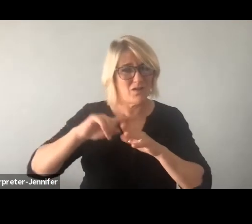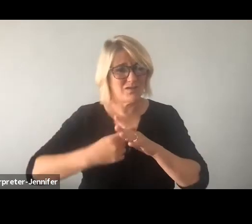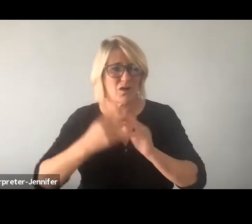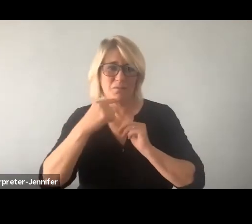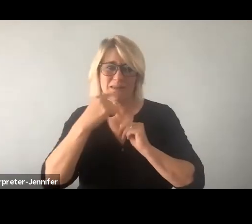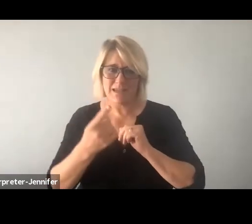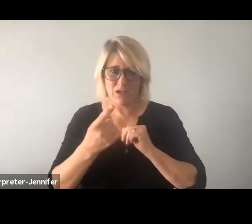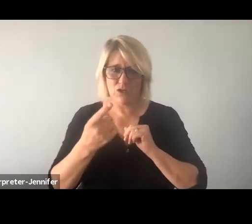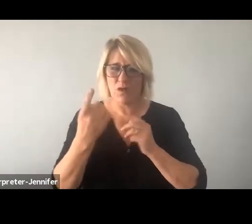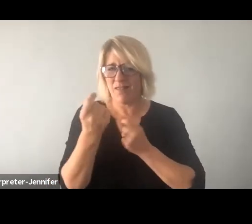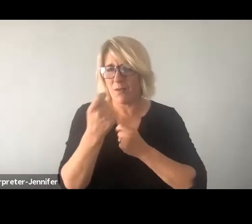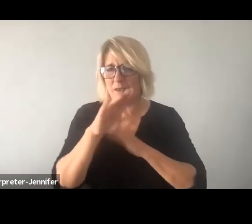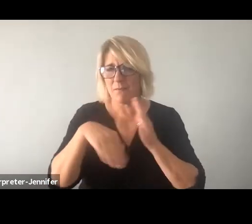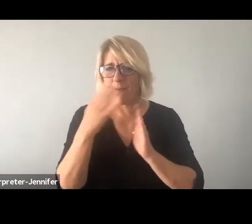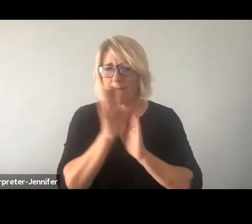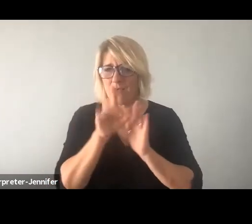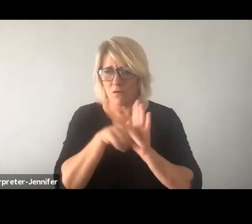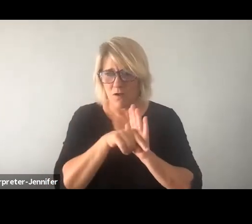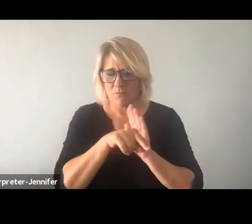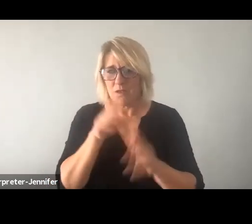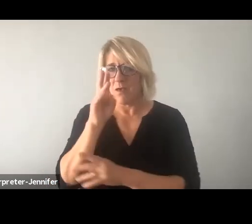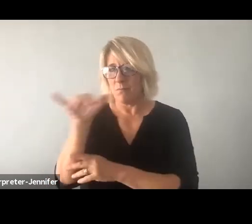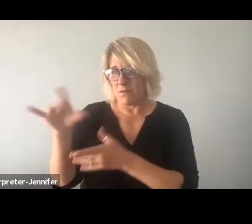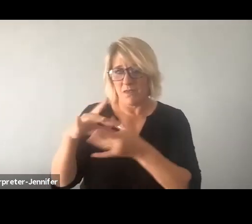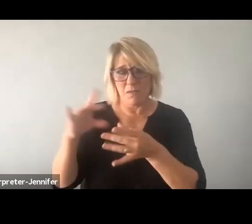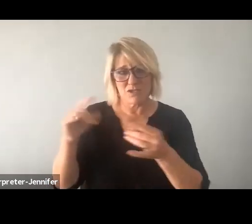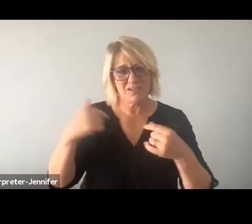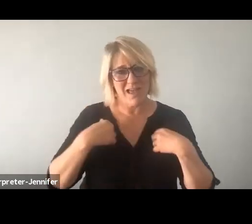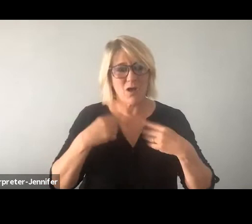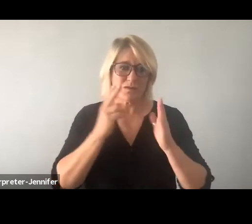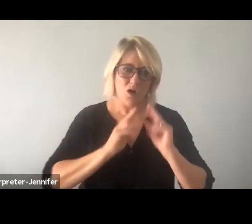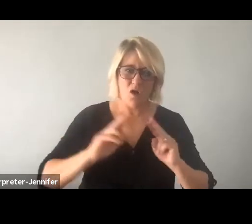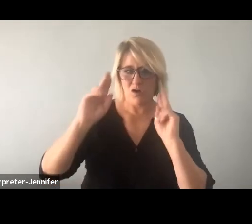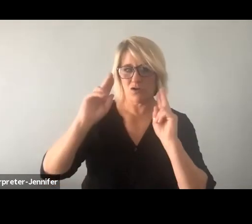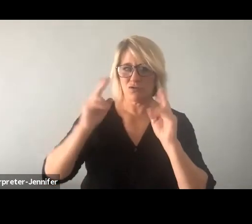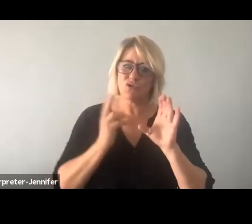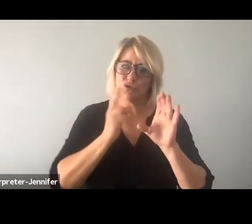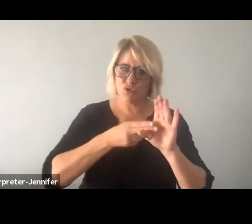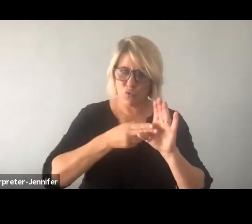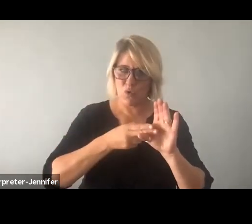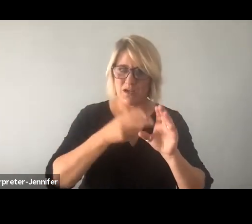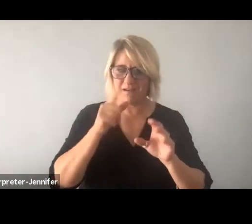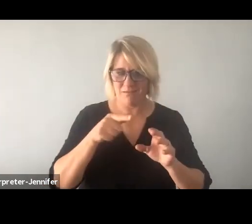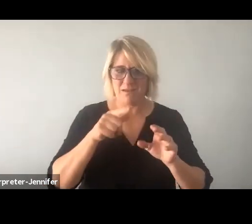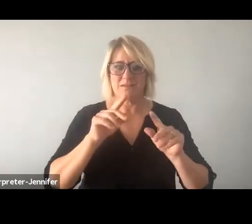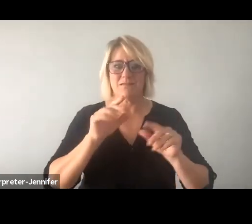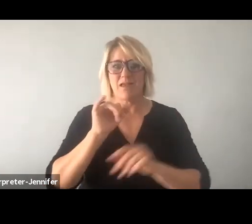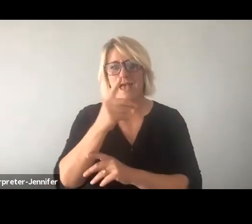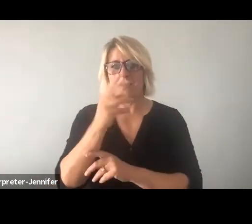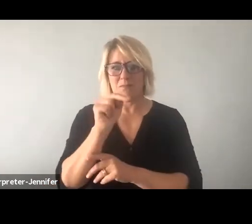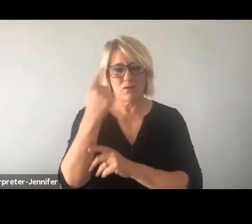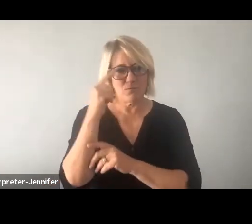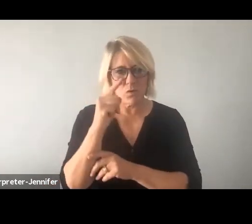my background. As Billy mentioned, I was privileged to join the Administration for Community Living